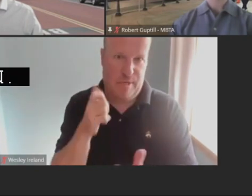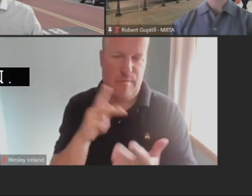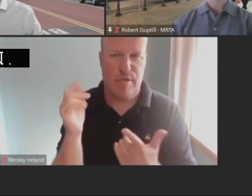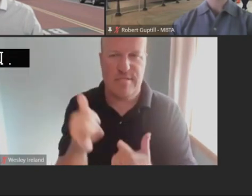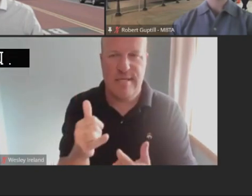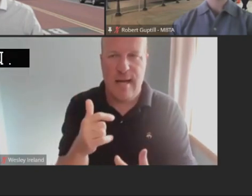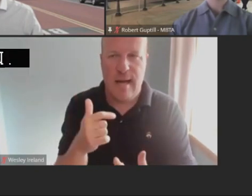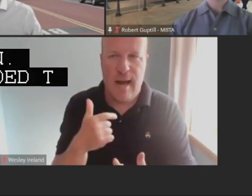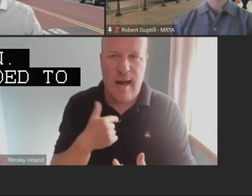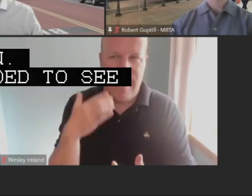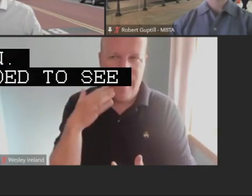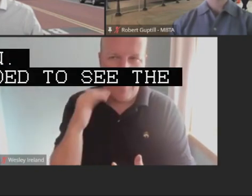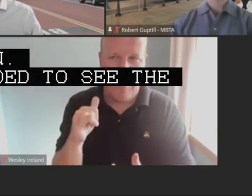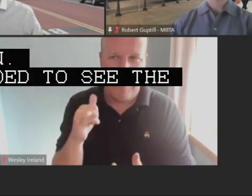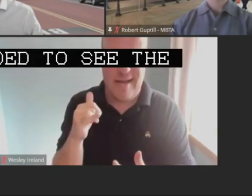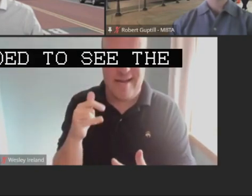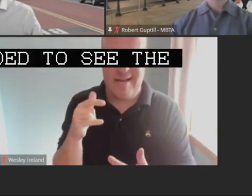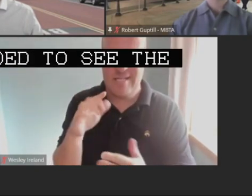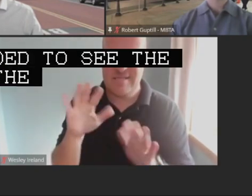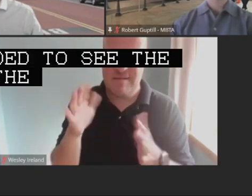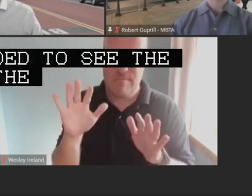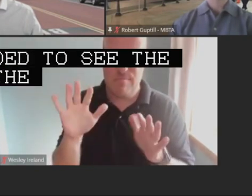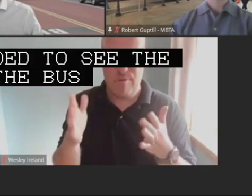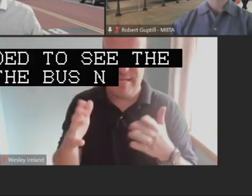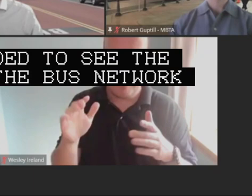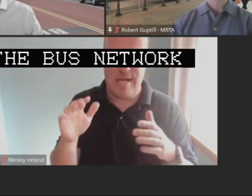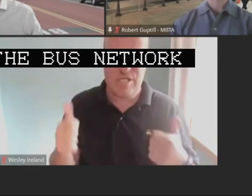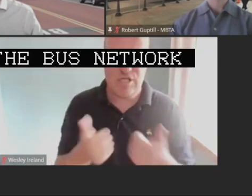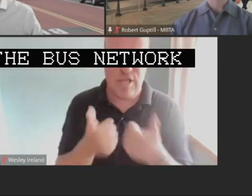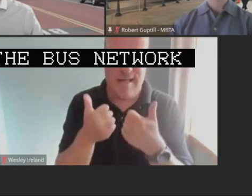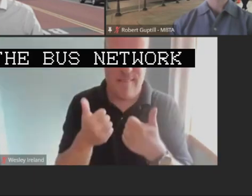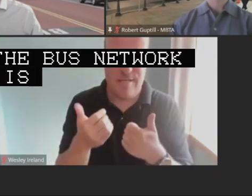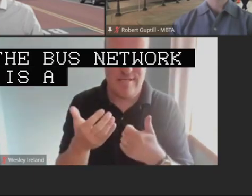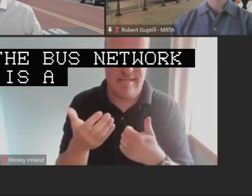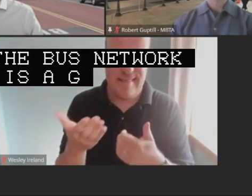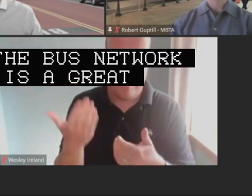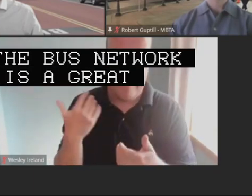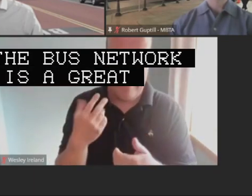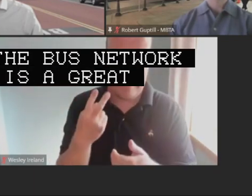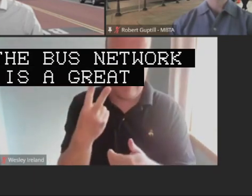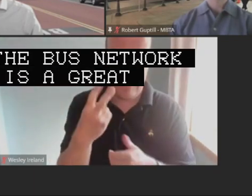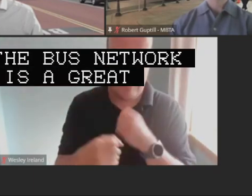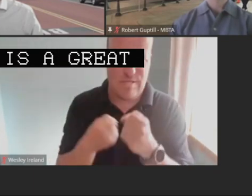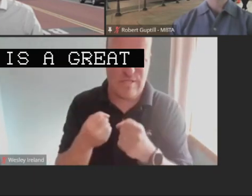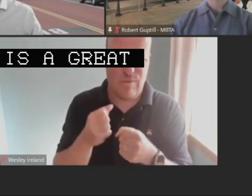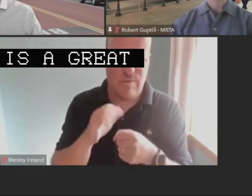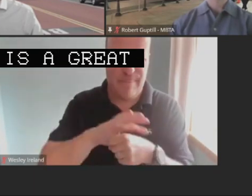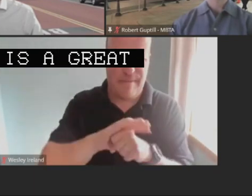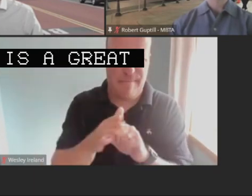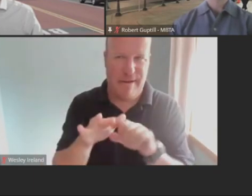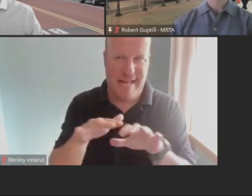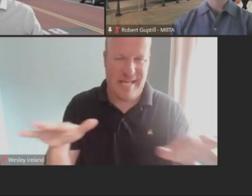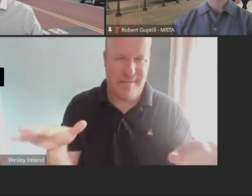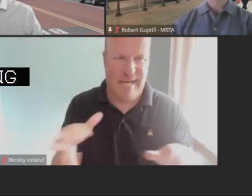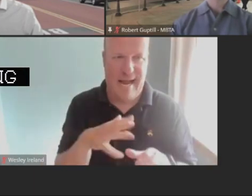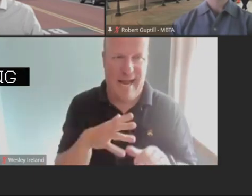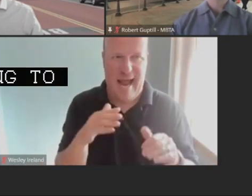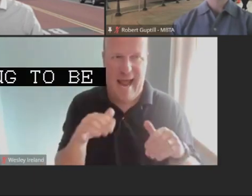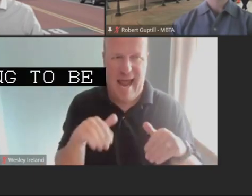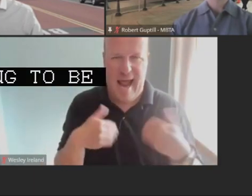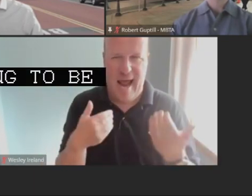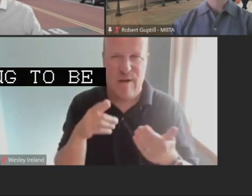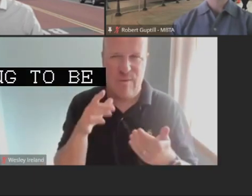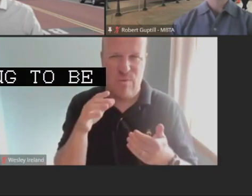bus network, and I think this is a great project. I think it's going to be very, I think it's been pretty challenging over the